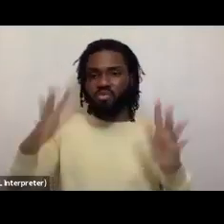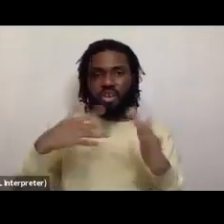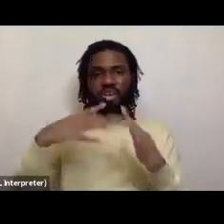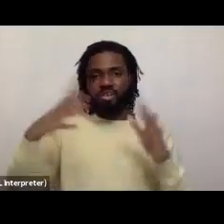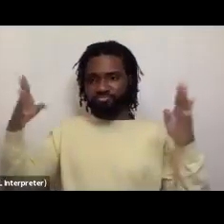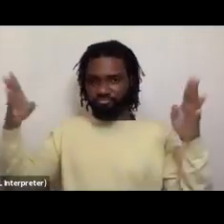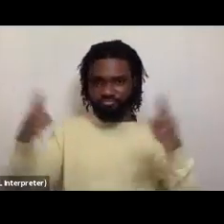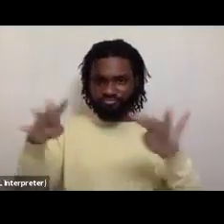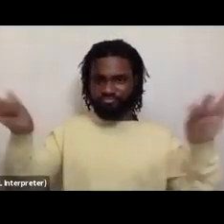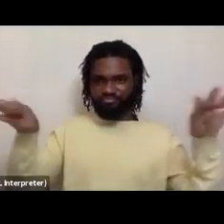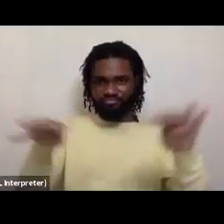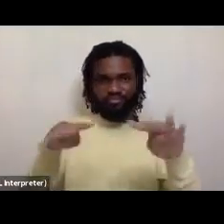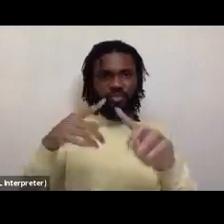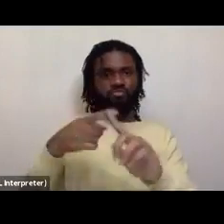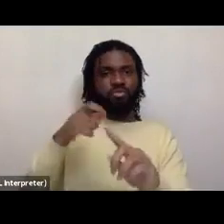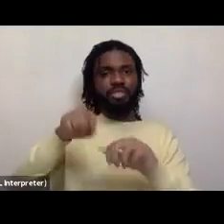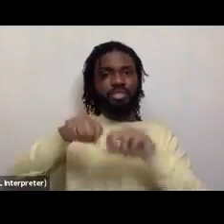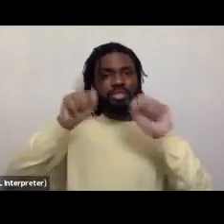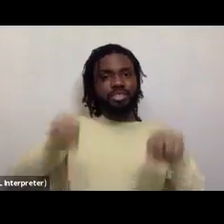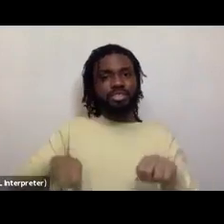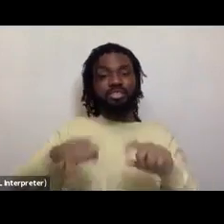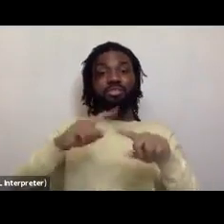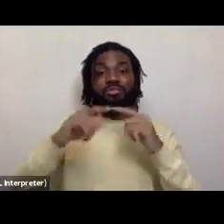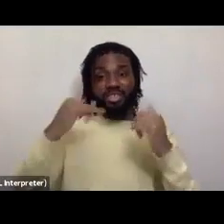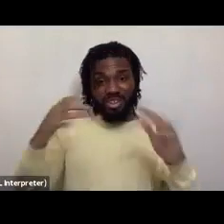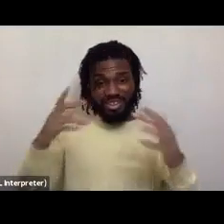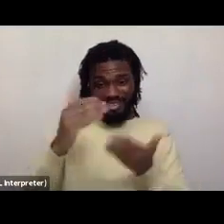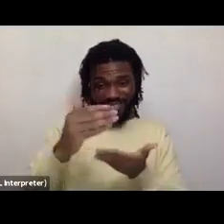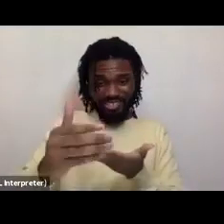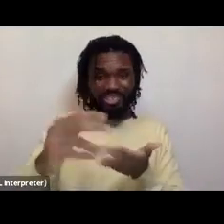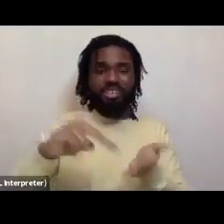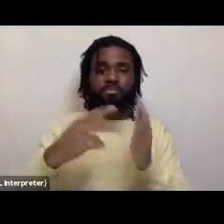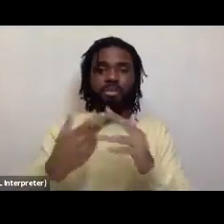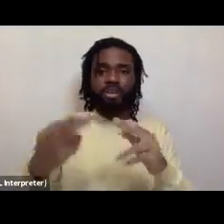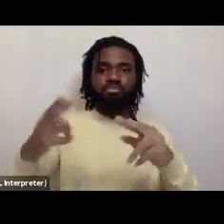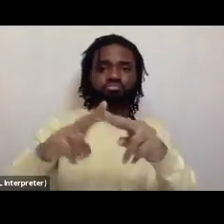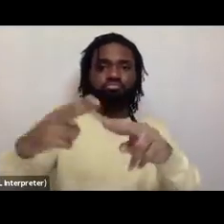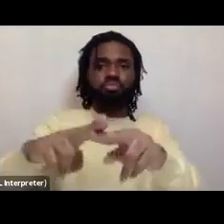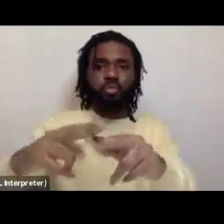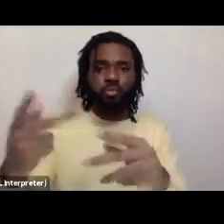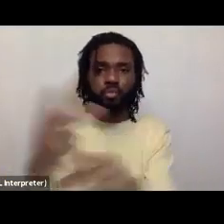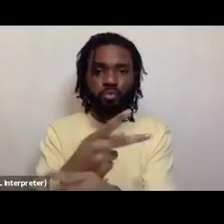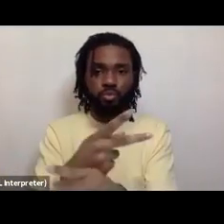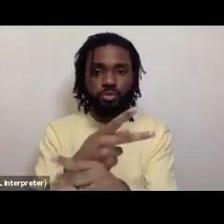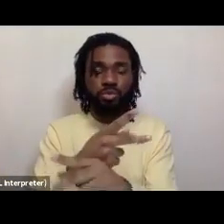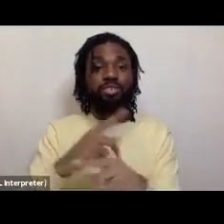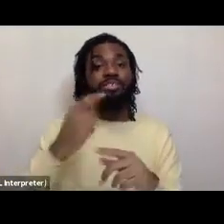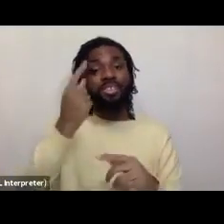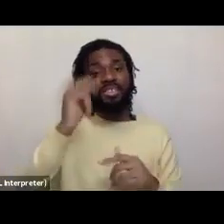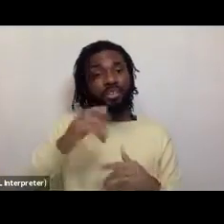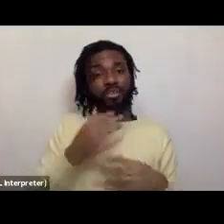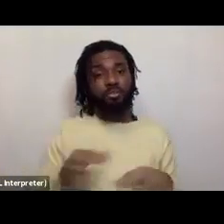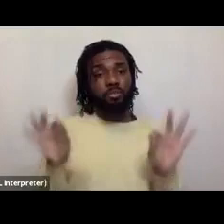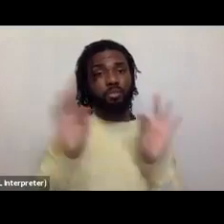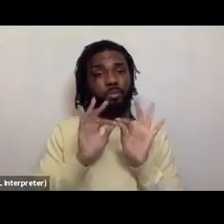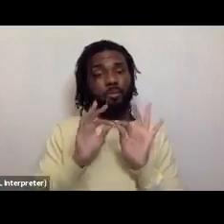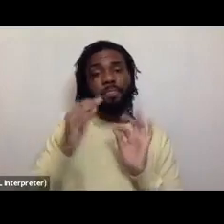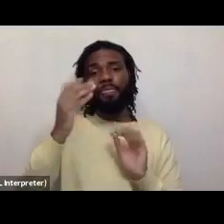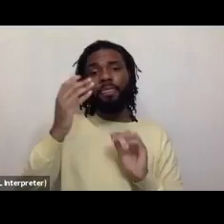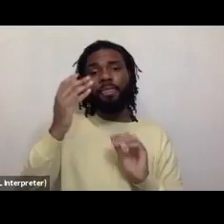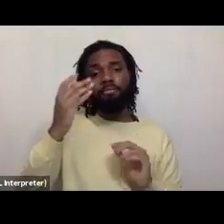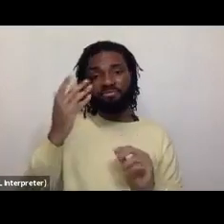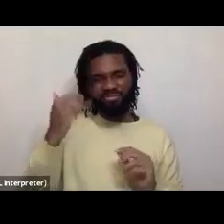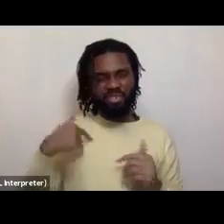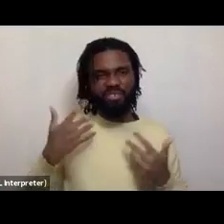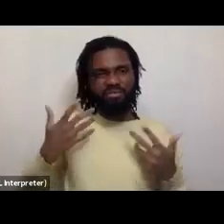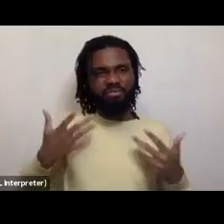way that's compounded and intensified. And this is really important too, because I've already made reference to